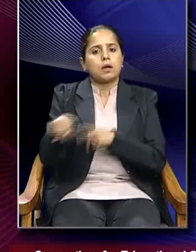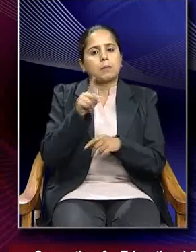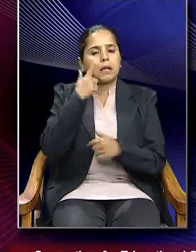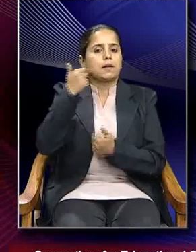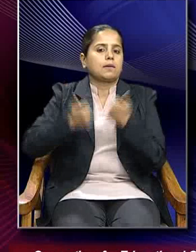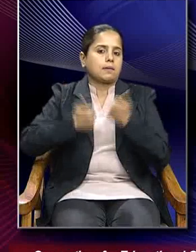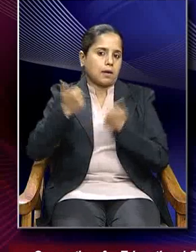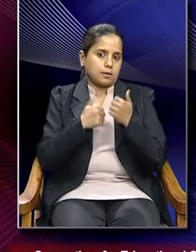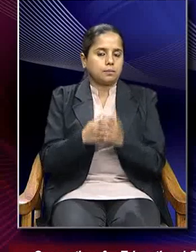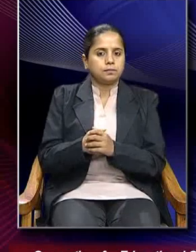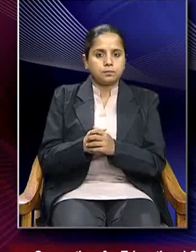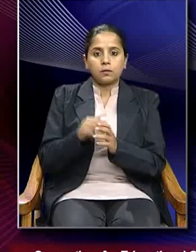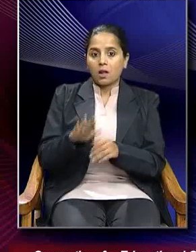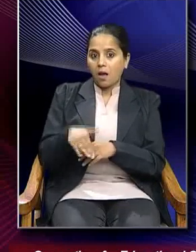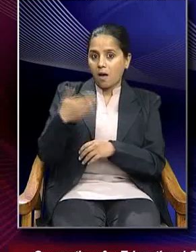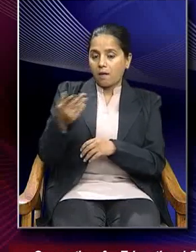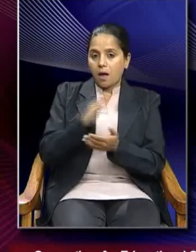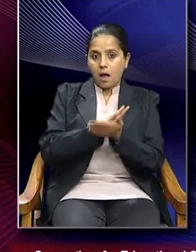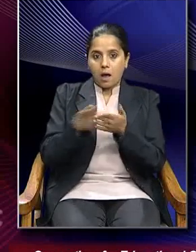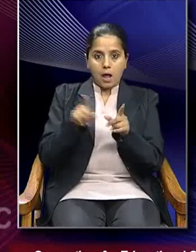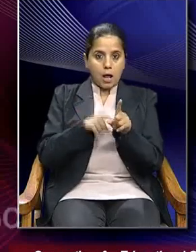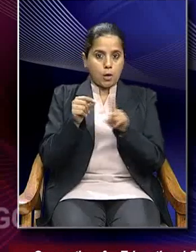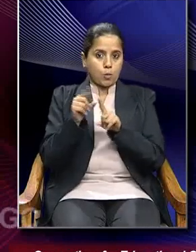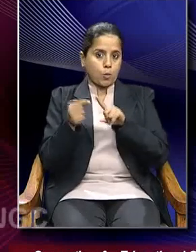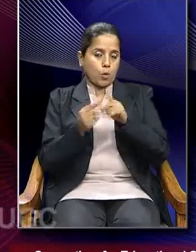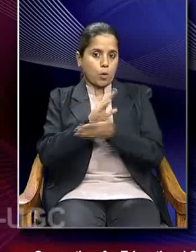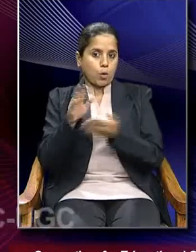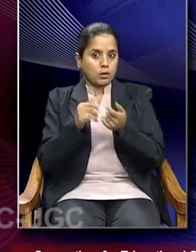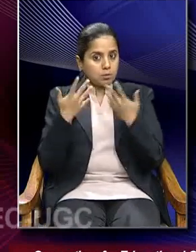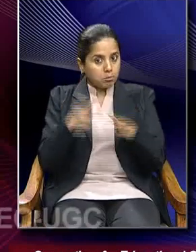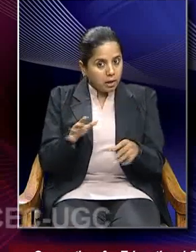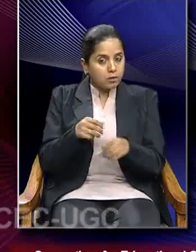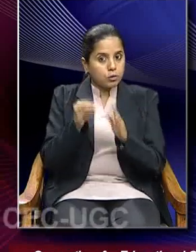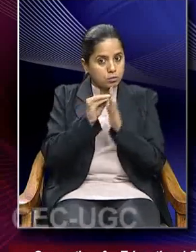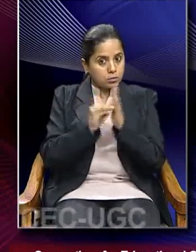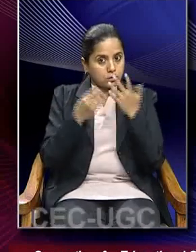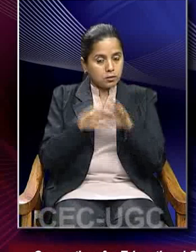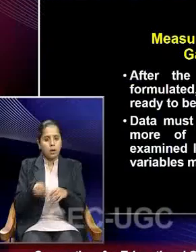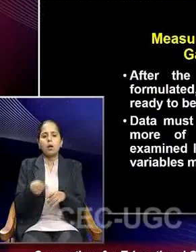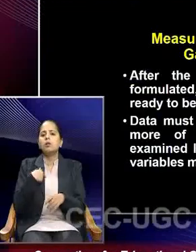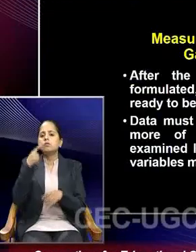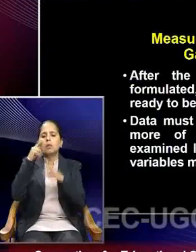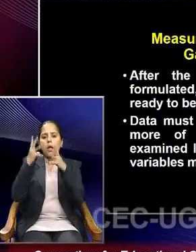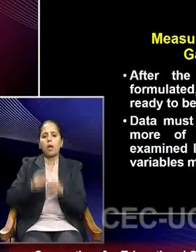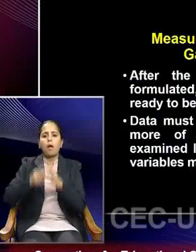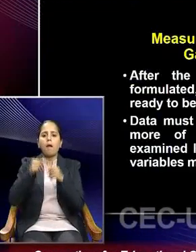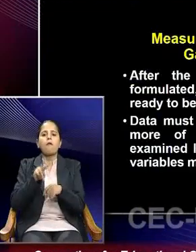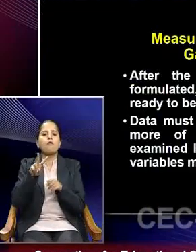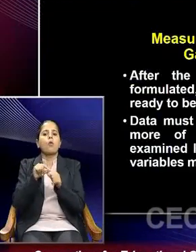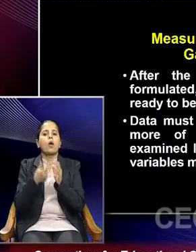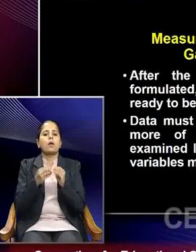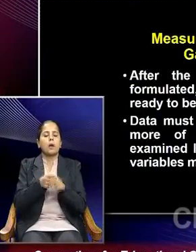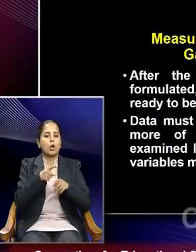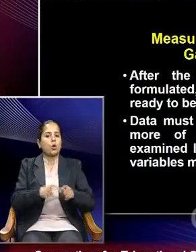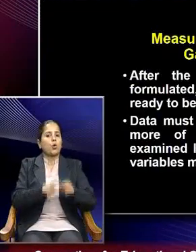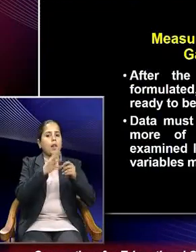tested. After the hypothesis construction, the next step is measuring variables in quantitative